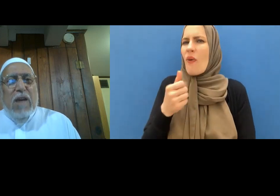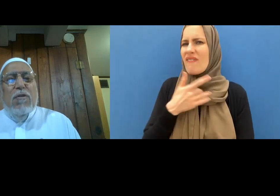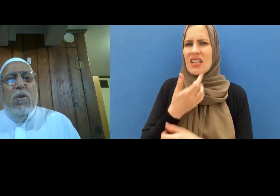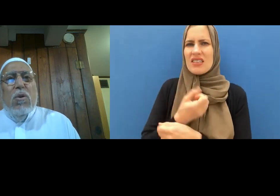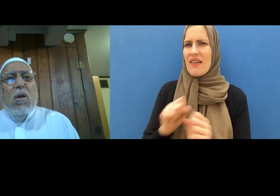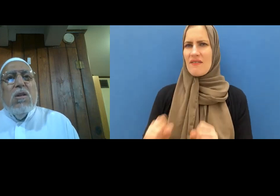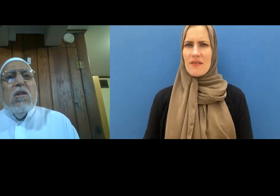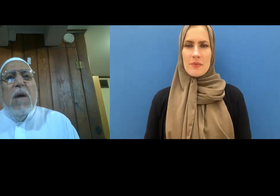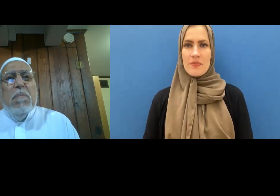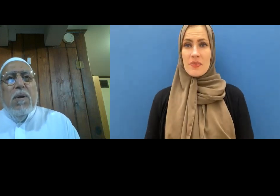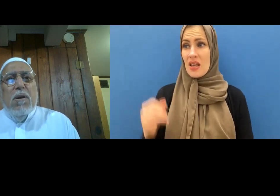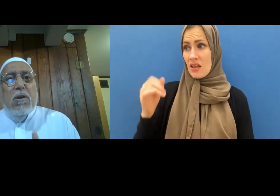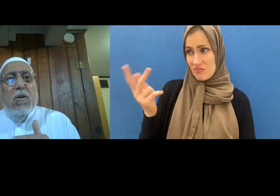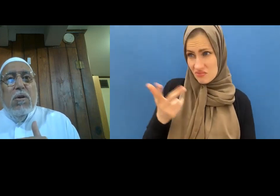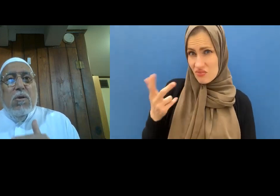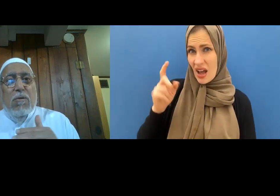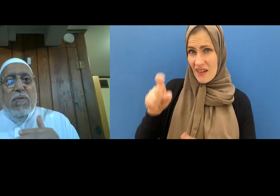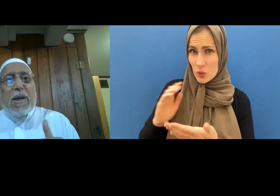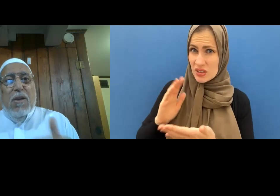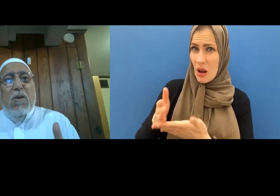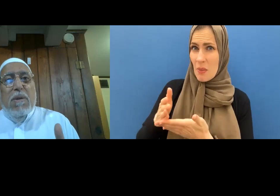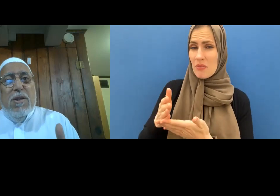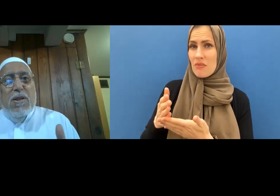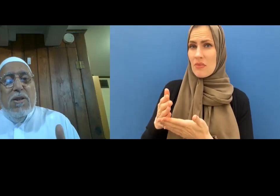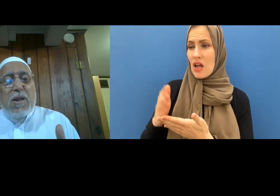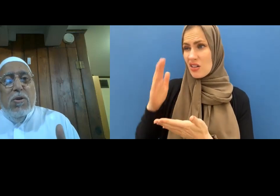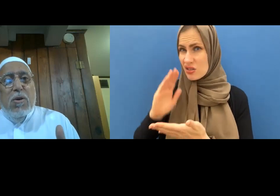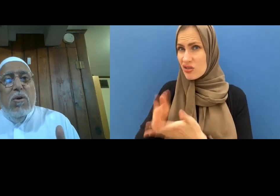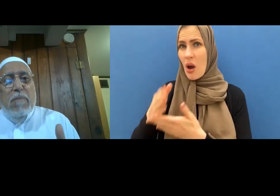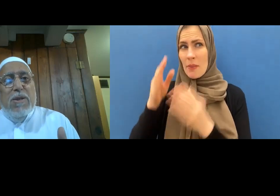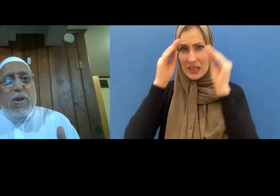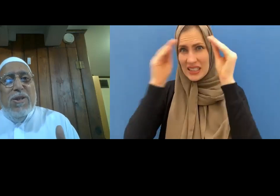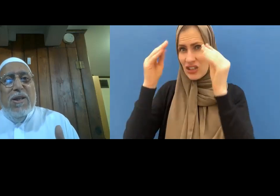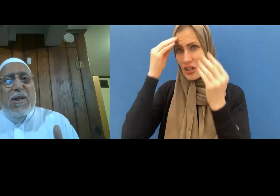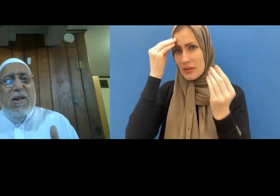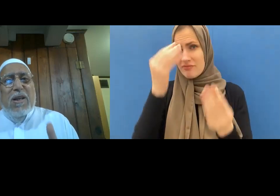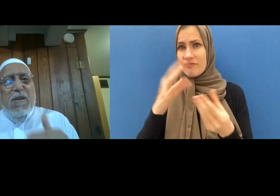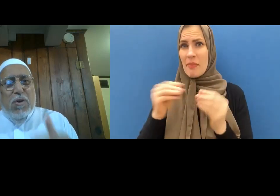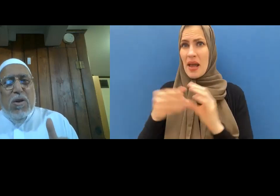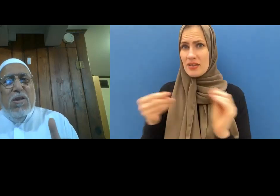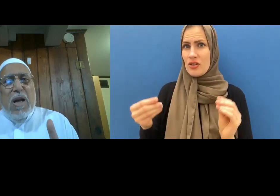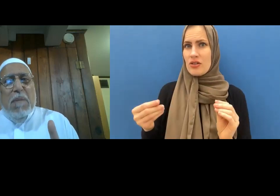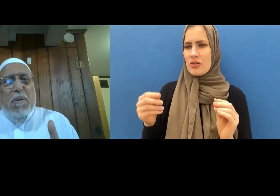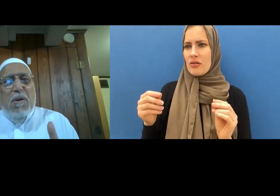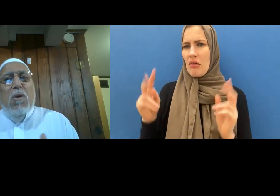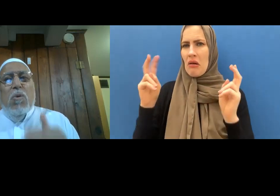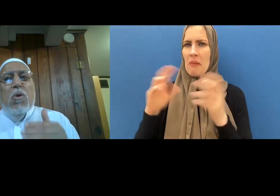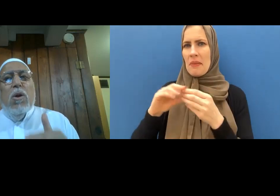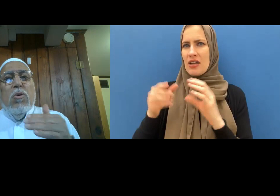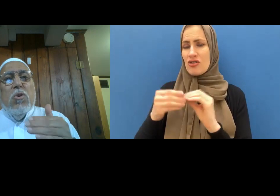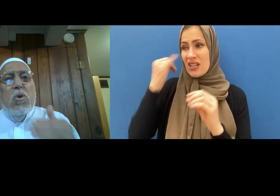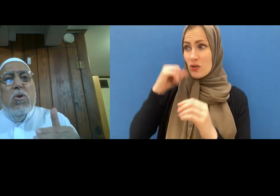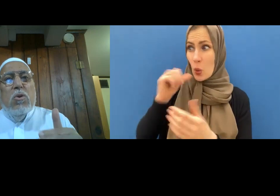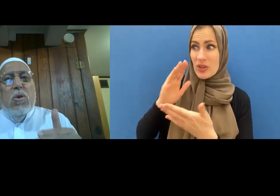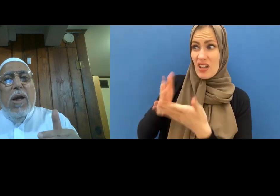And if you do not stop your conveying your message that you call message, if you don't stop, we're